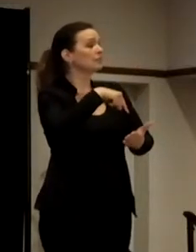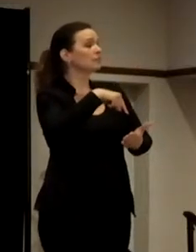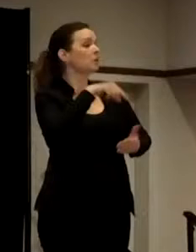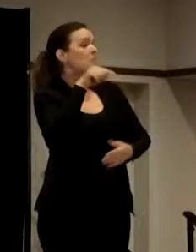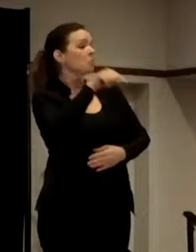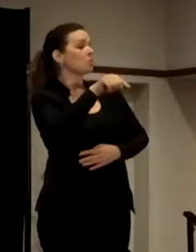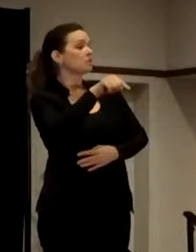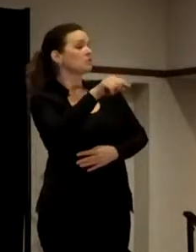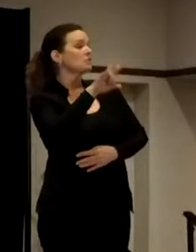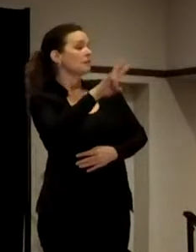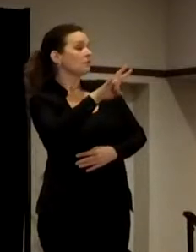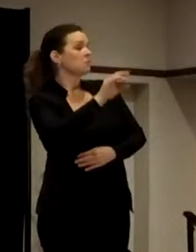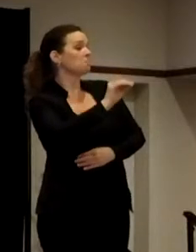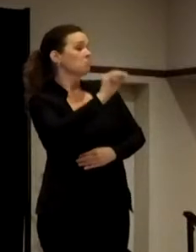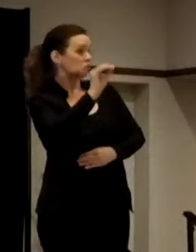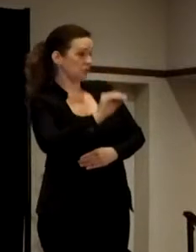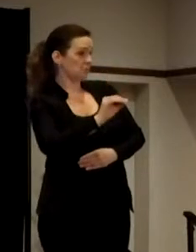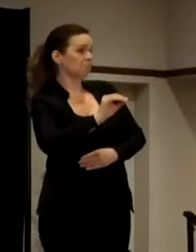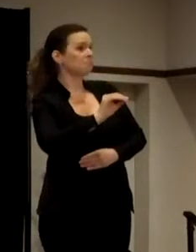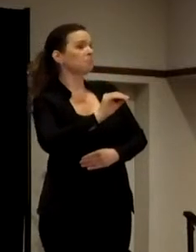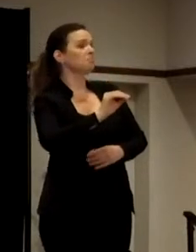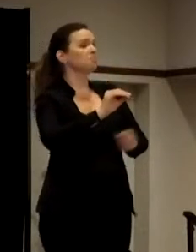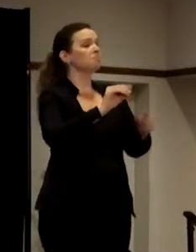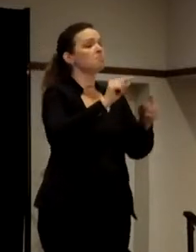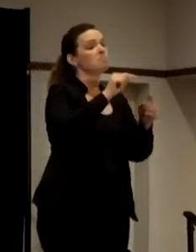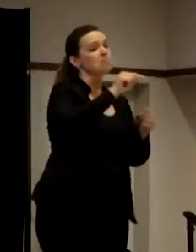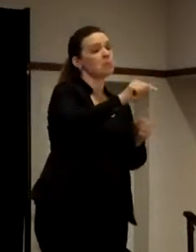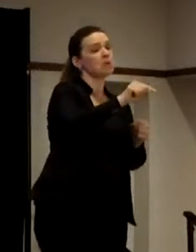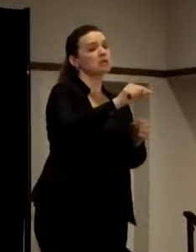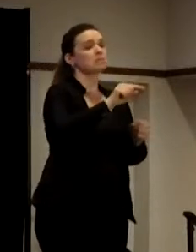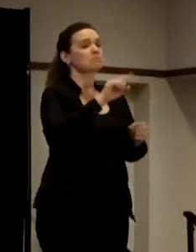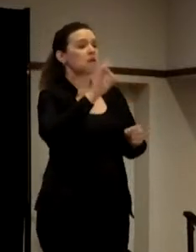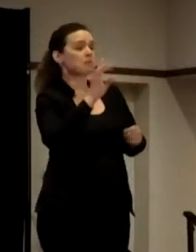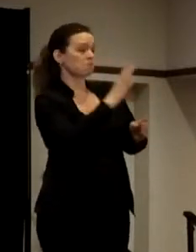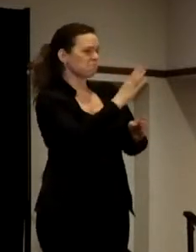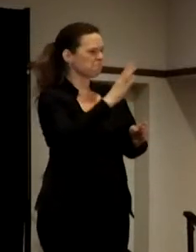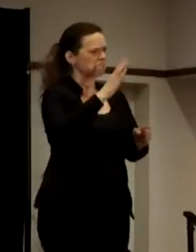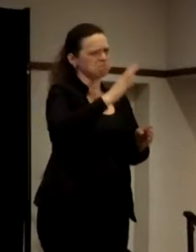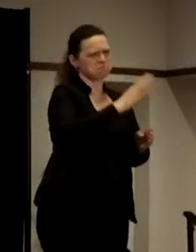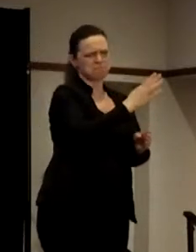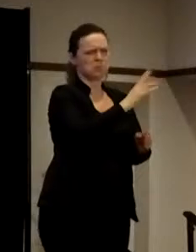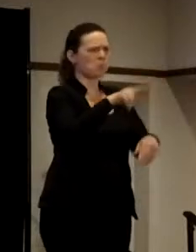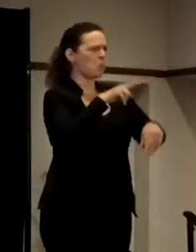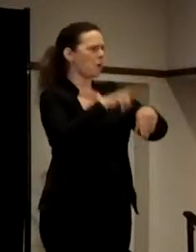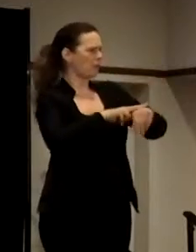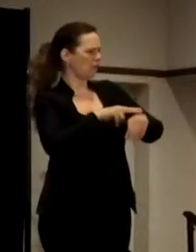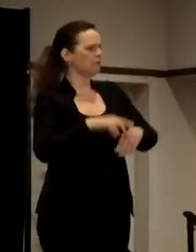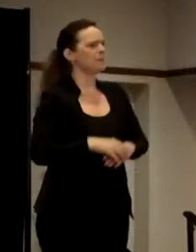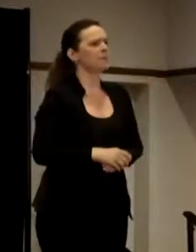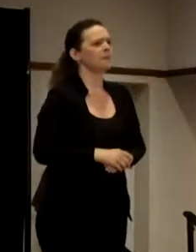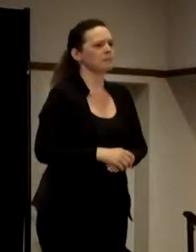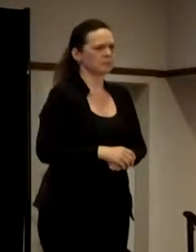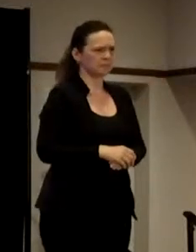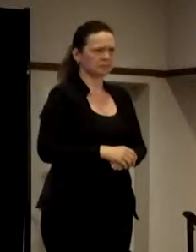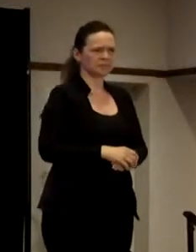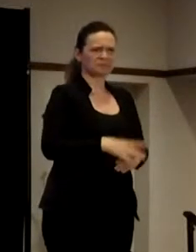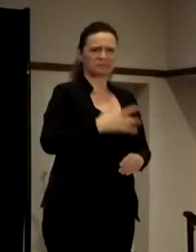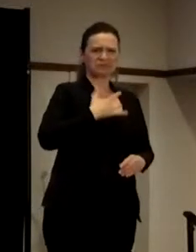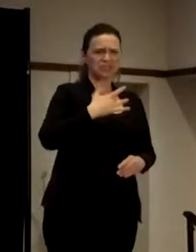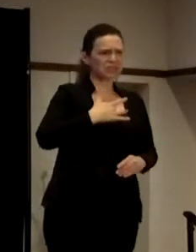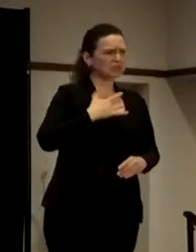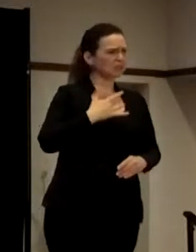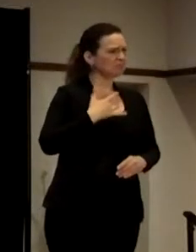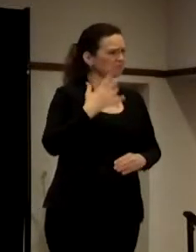and 1. We only, in the summertime, I think for a day or two, our 7-day average